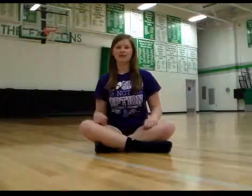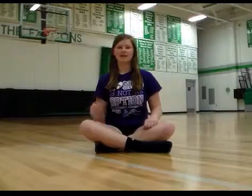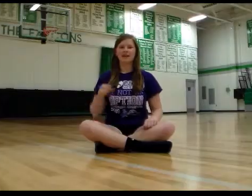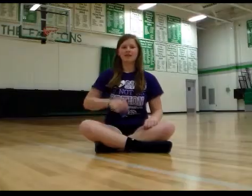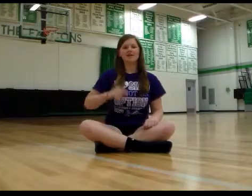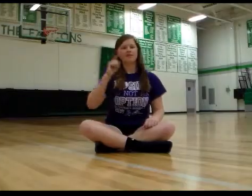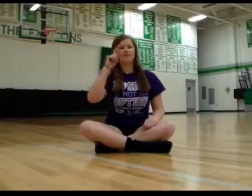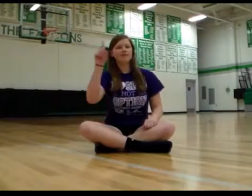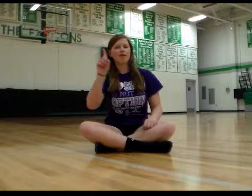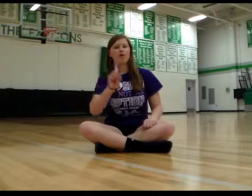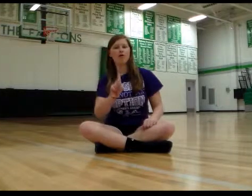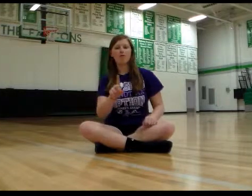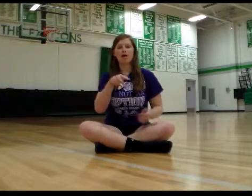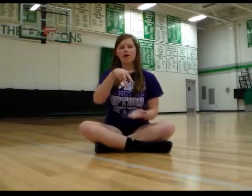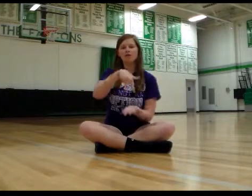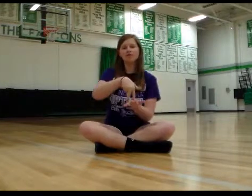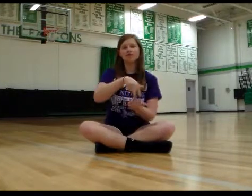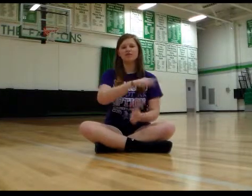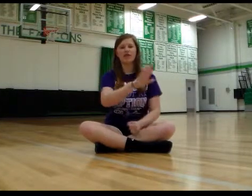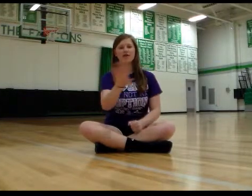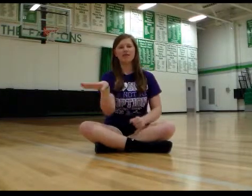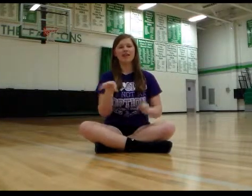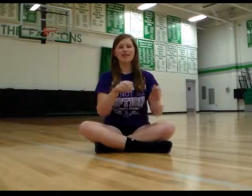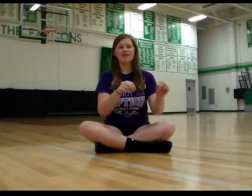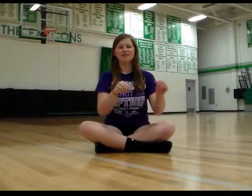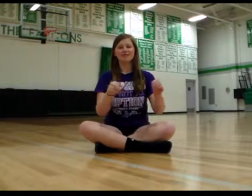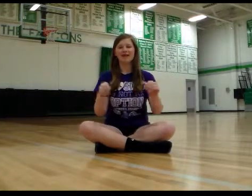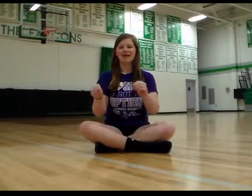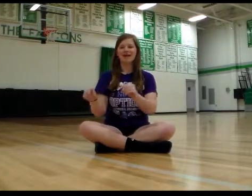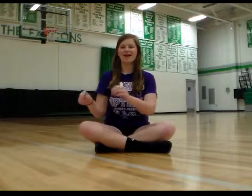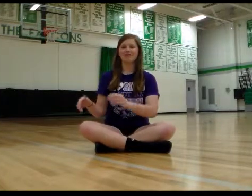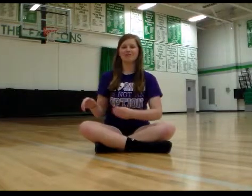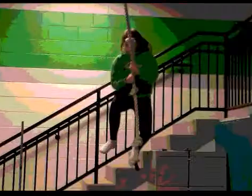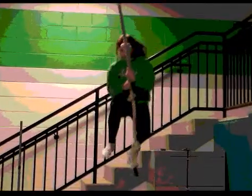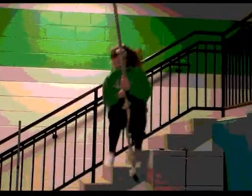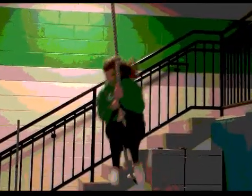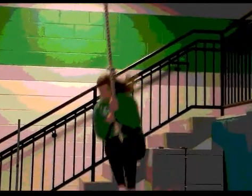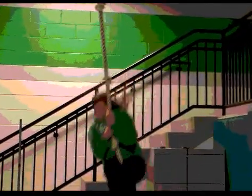This is for the ones who stood their ground Tommy